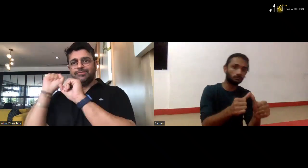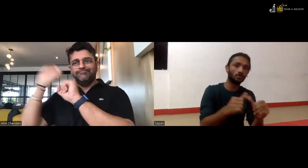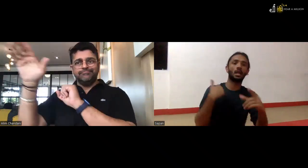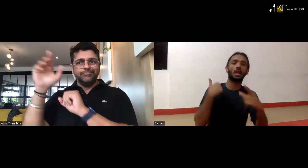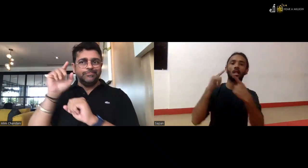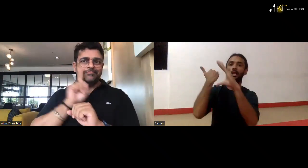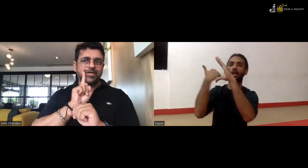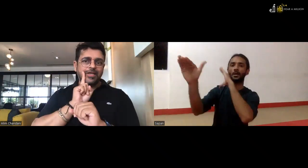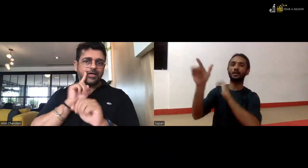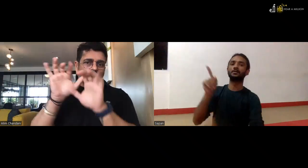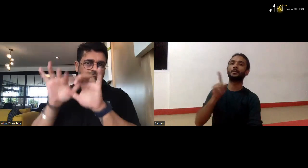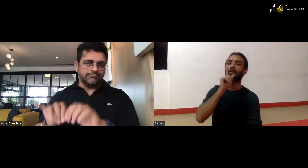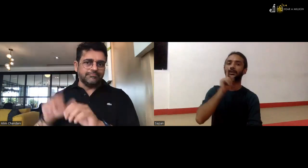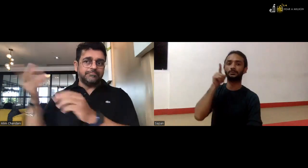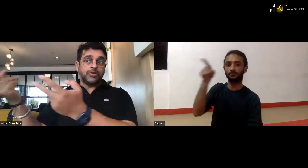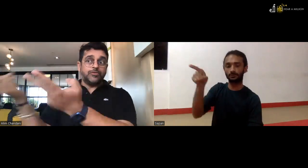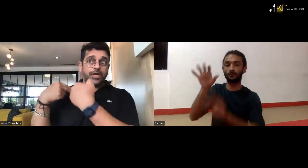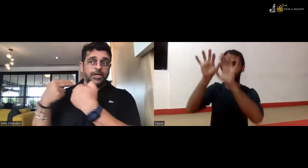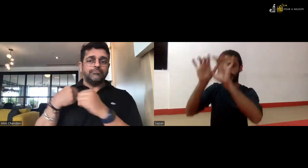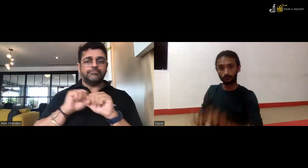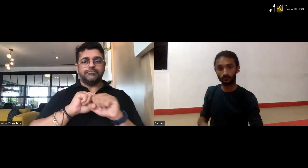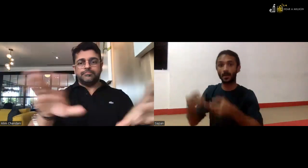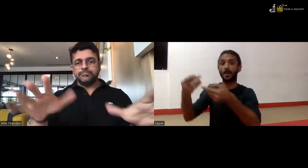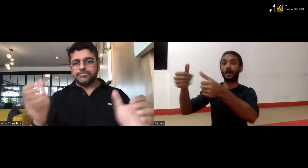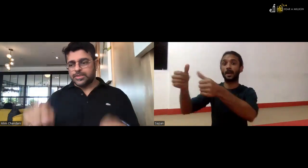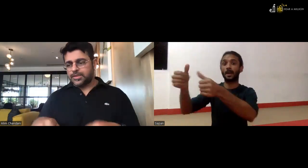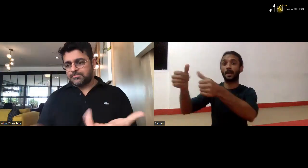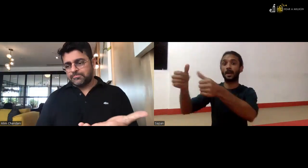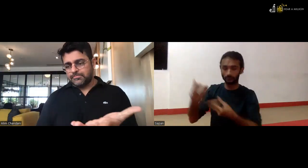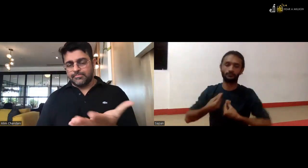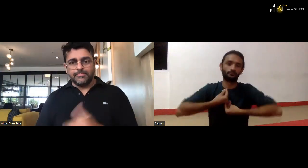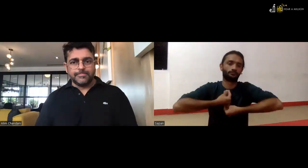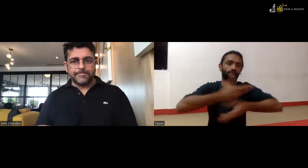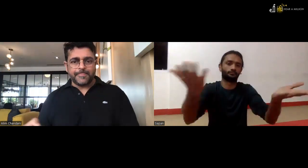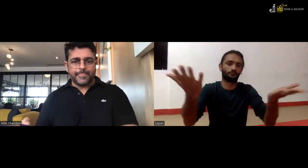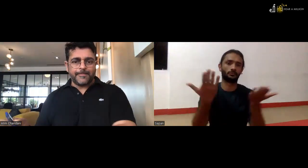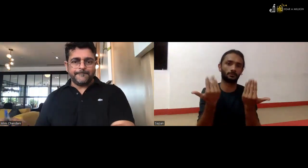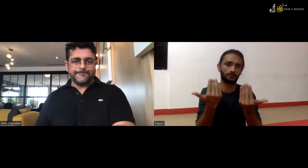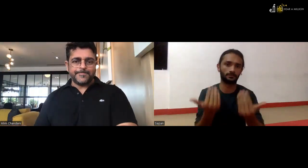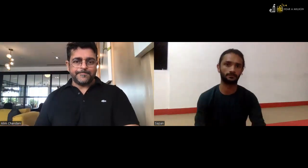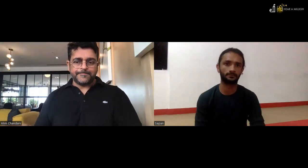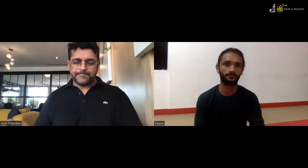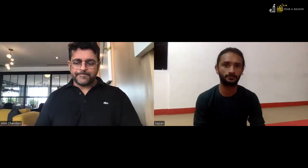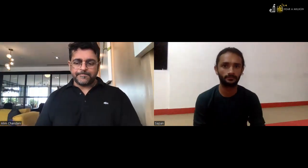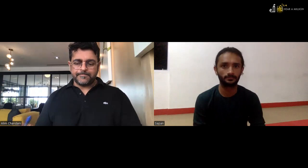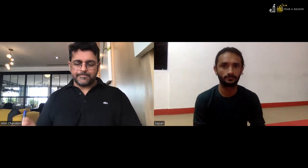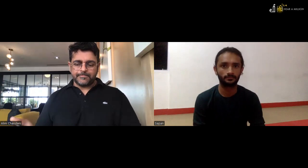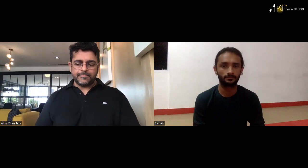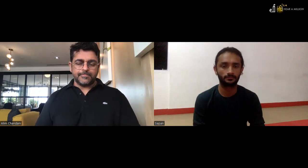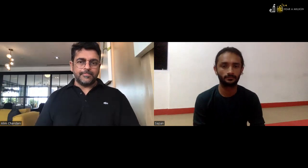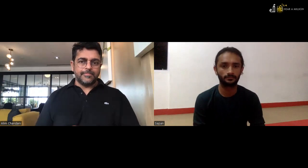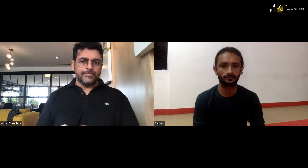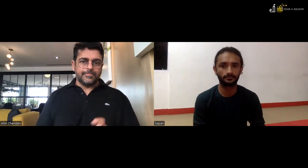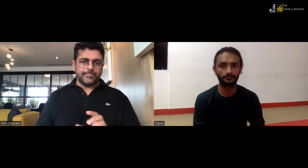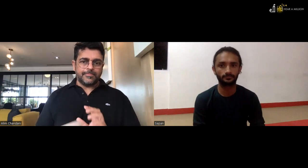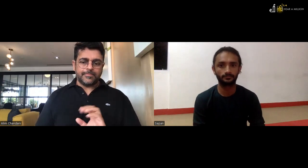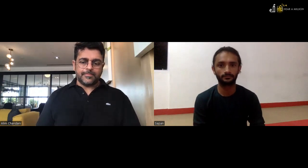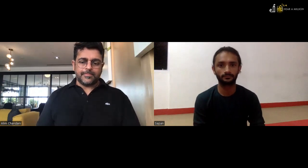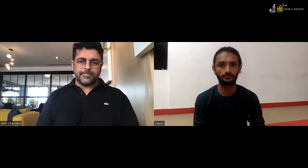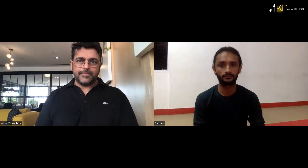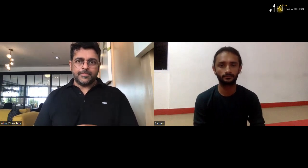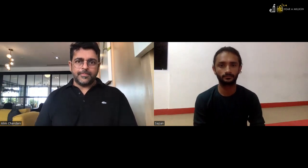we're having only people from age 18 to 40 here. Why not like people 40 plus be a part of this?